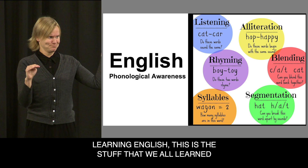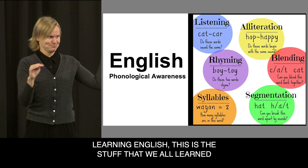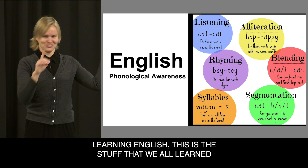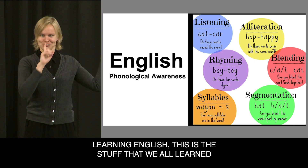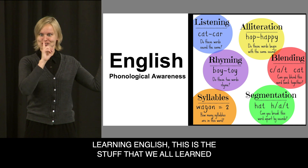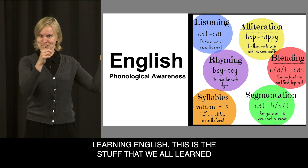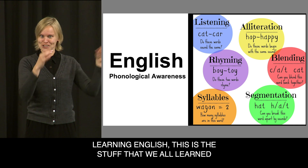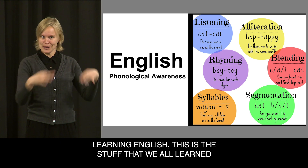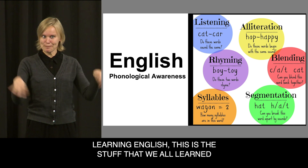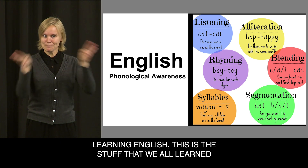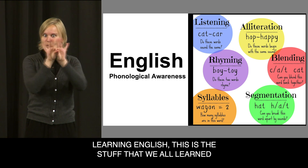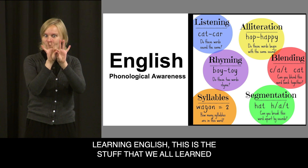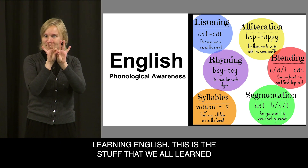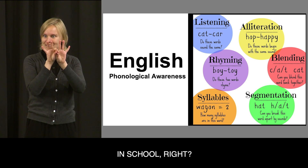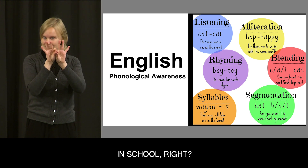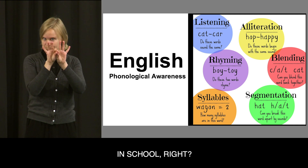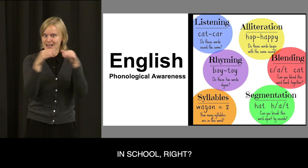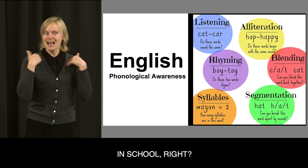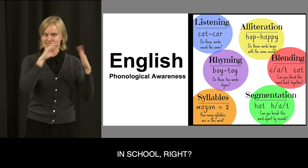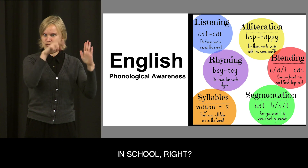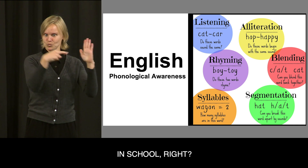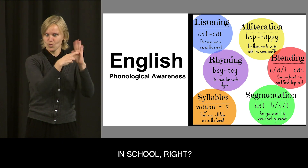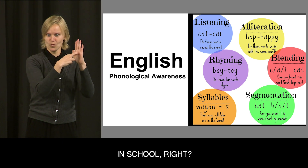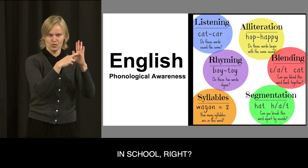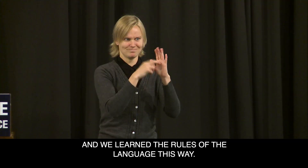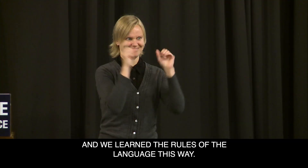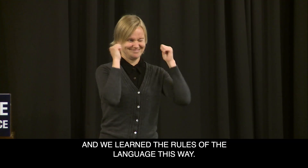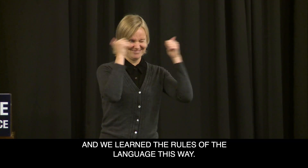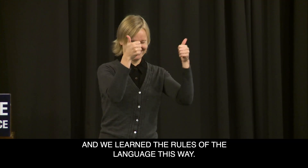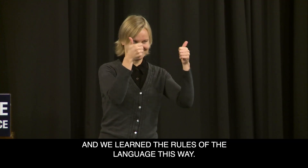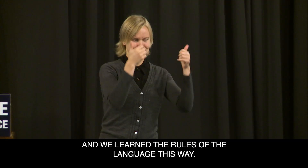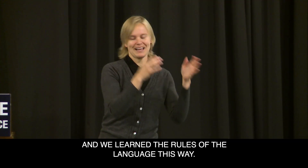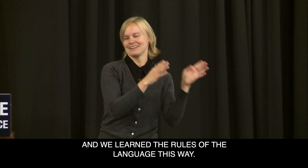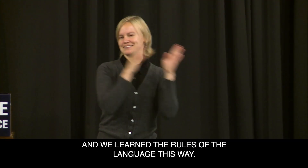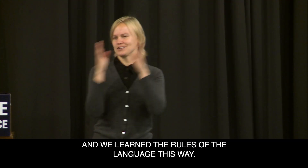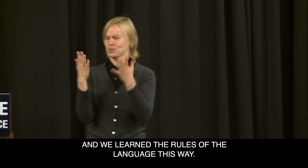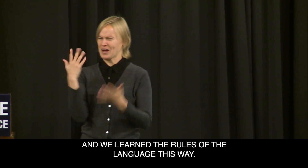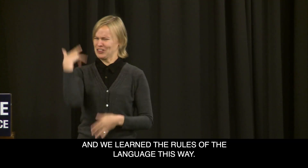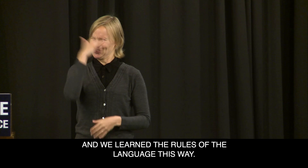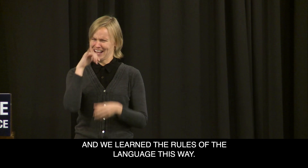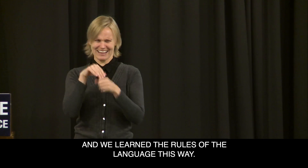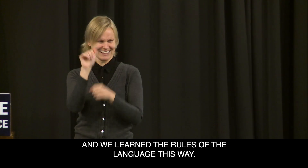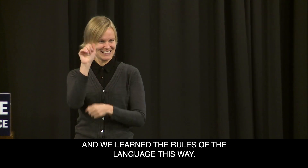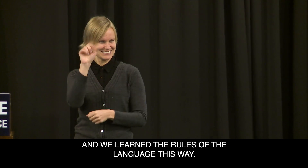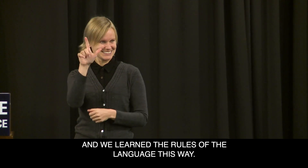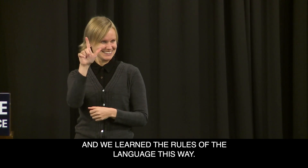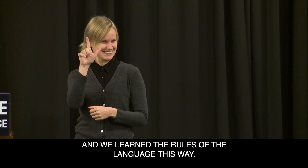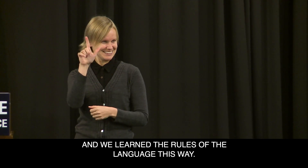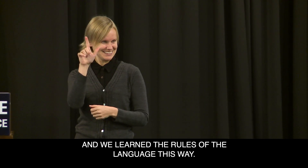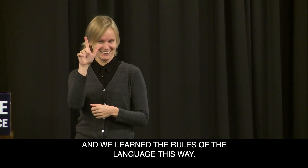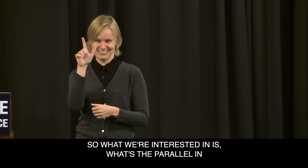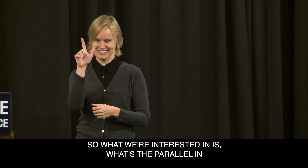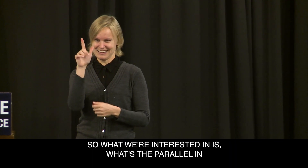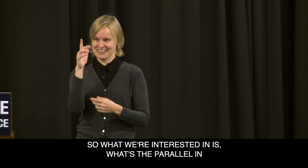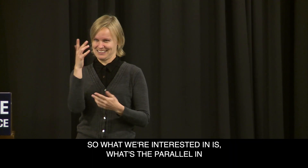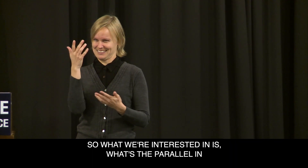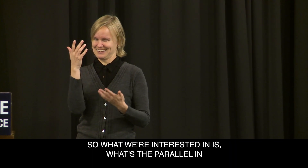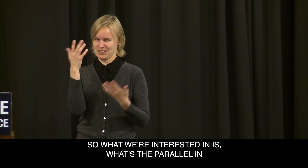This is the stuff that we all learned in school, right? And we learned the rules of the language this way. So what we're interested in